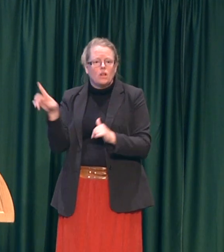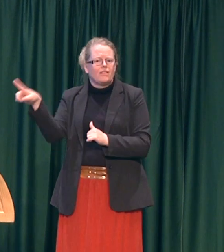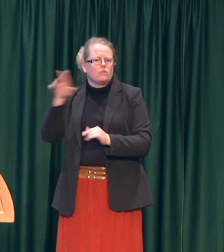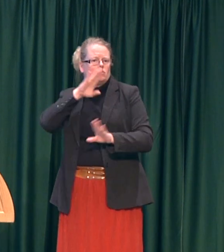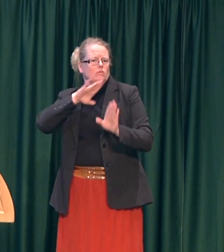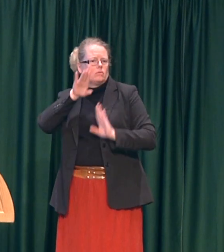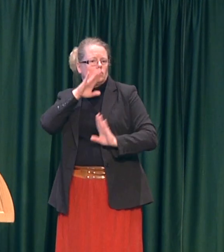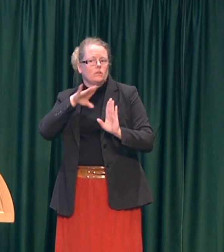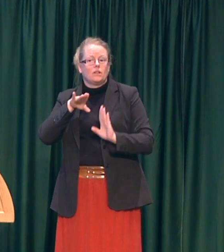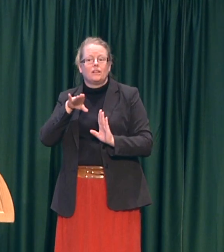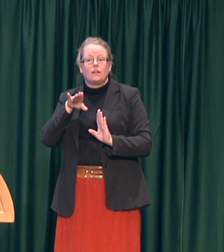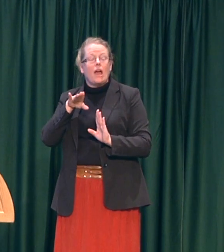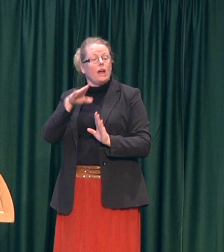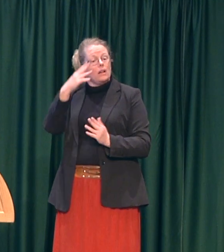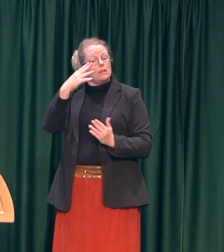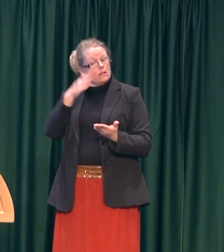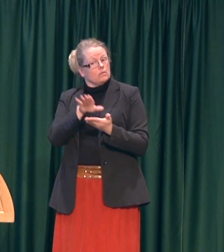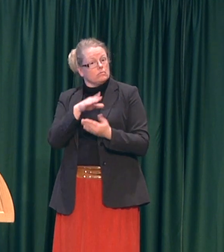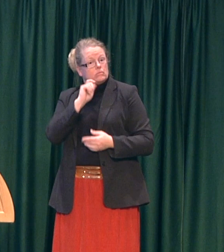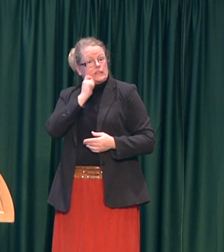doctors, became very frustrated.